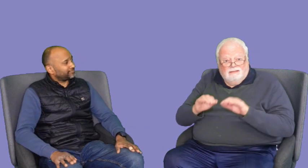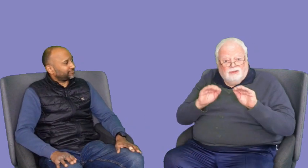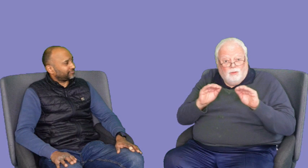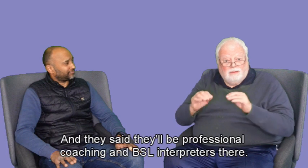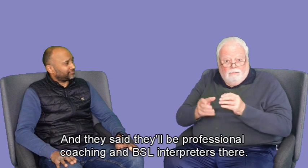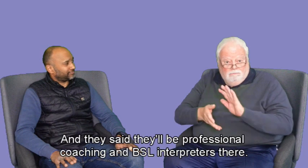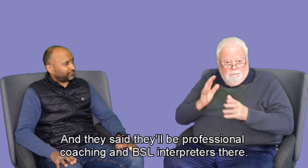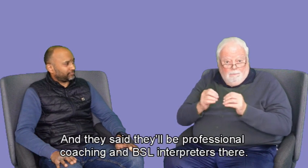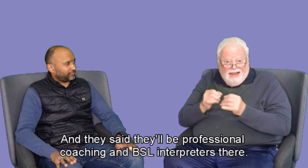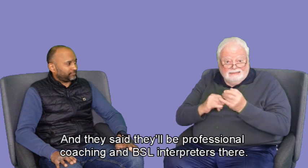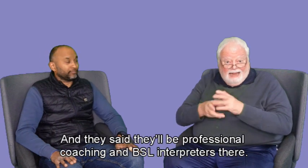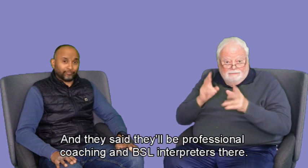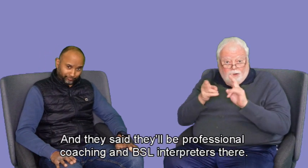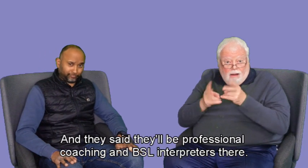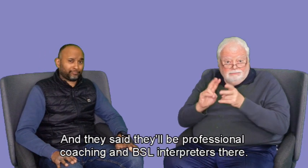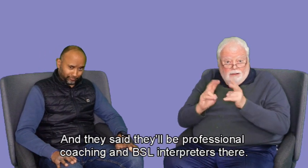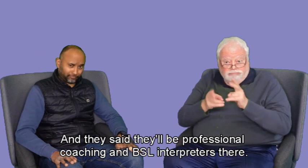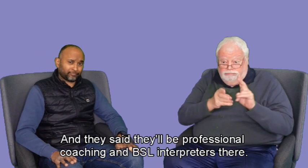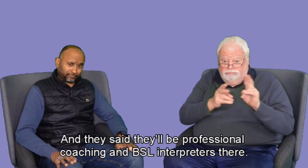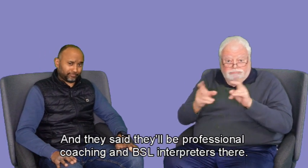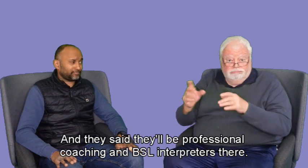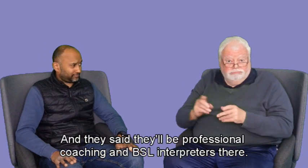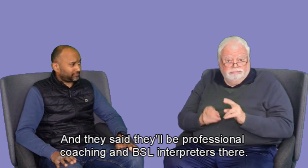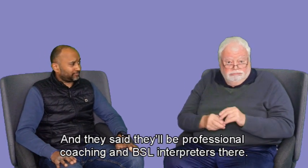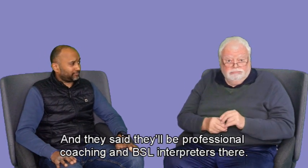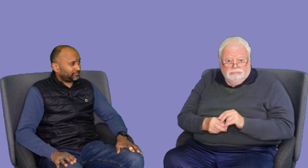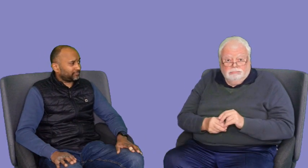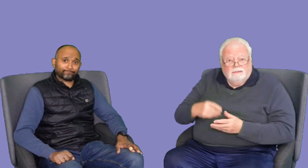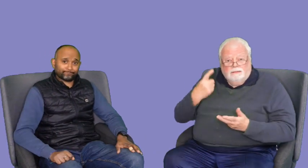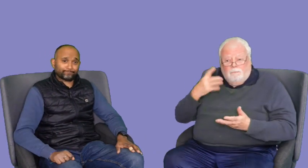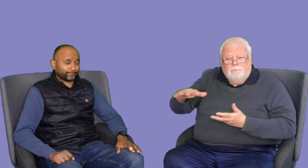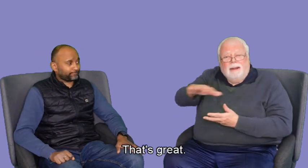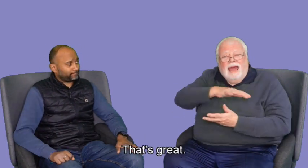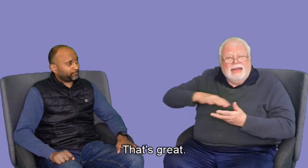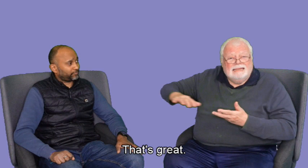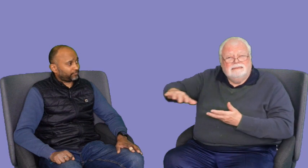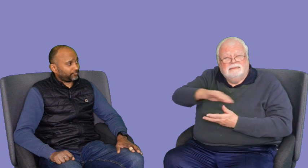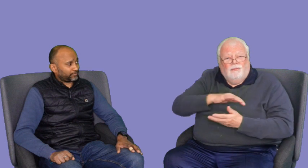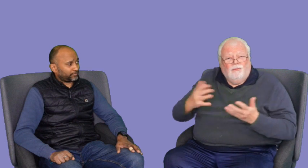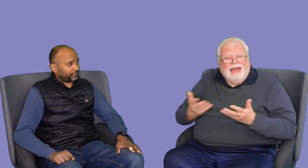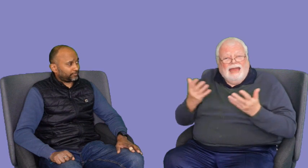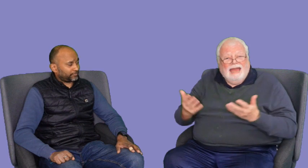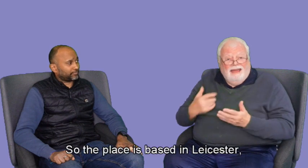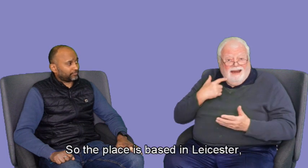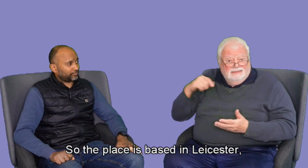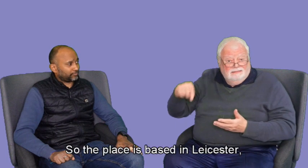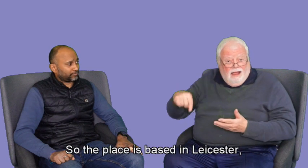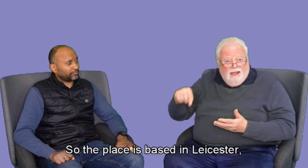And they said they'll be professional coaching and BSL interpreters there. That's great. So the place is based